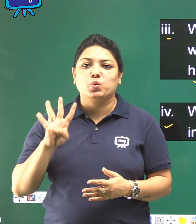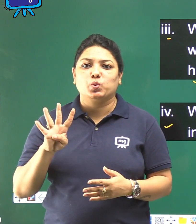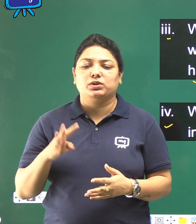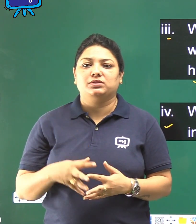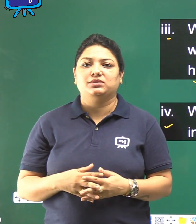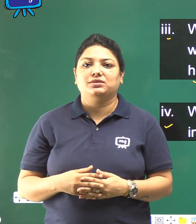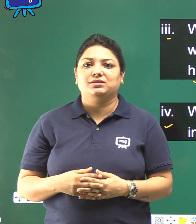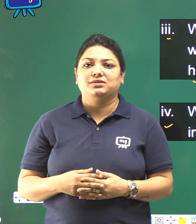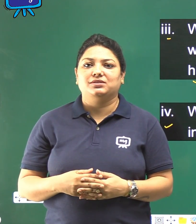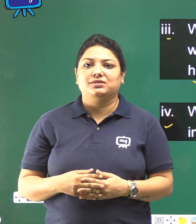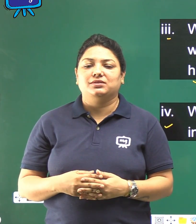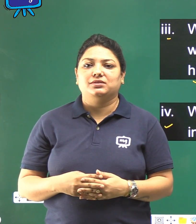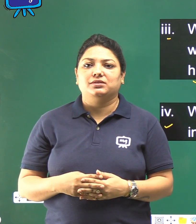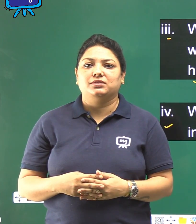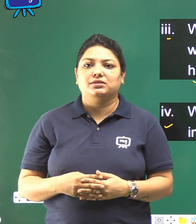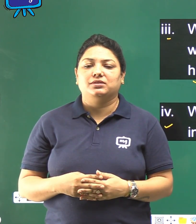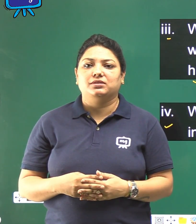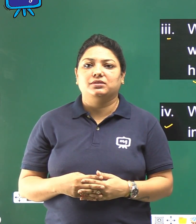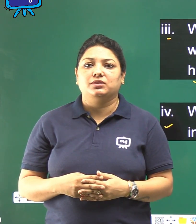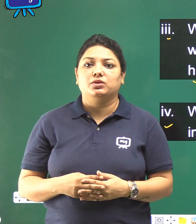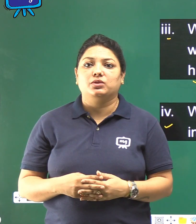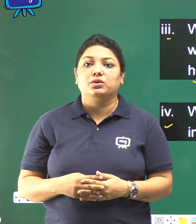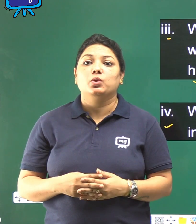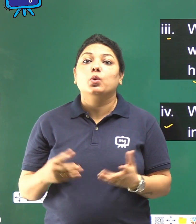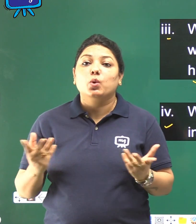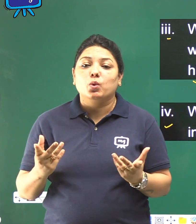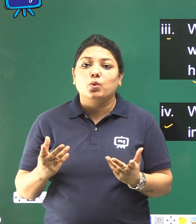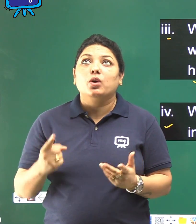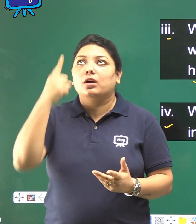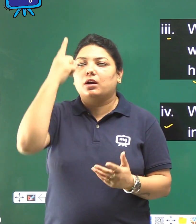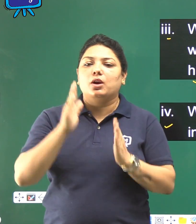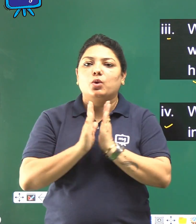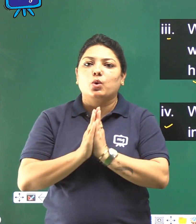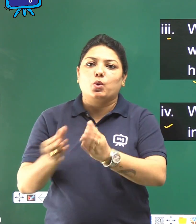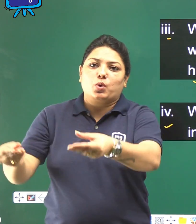Fourth, what are God-given instruments?